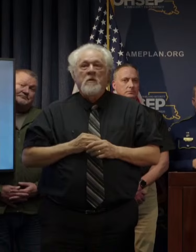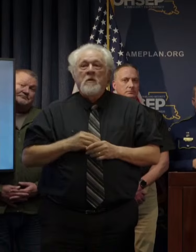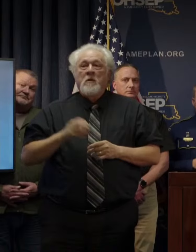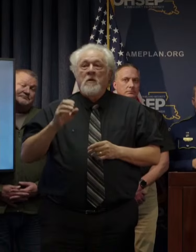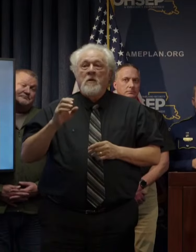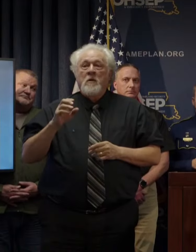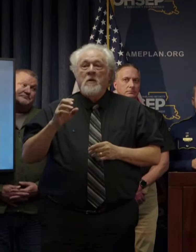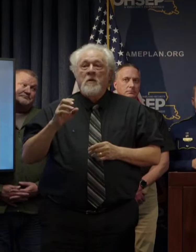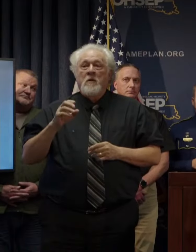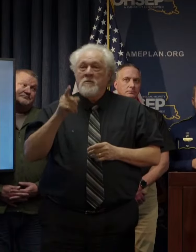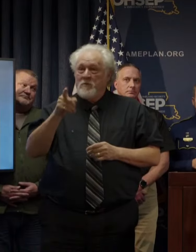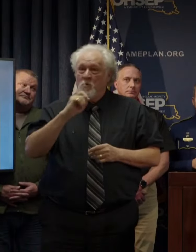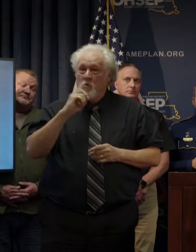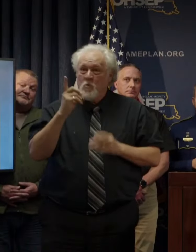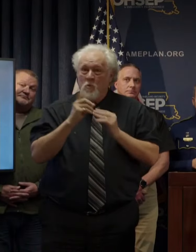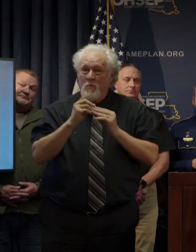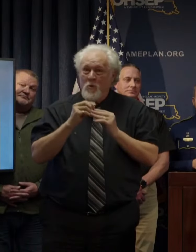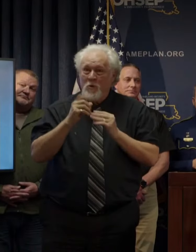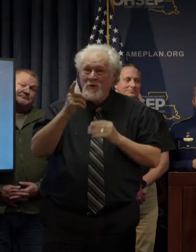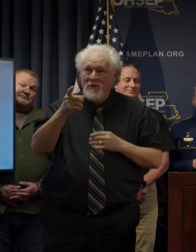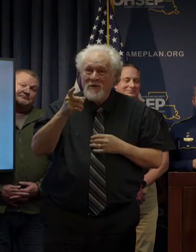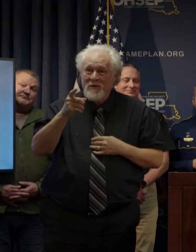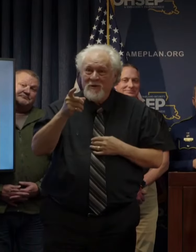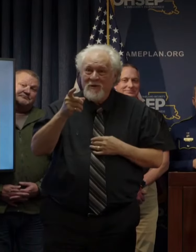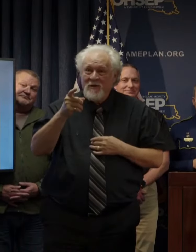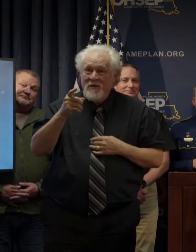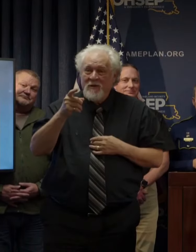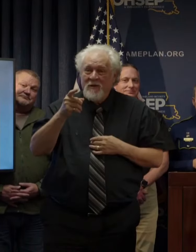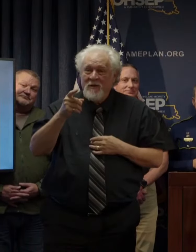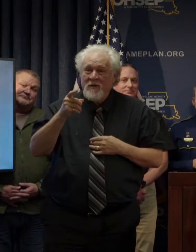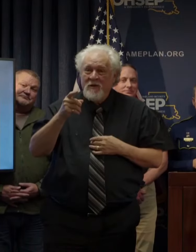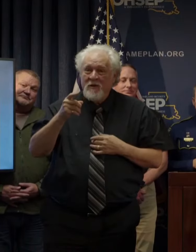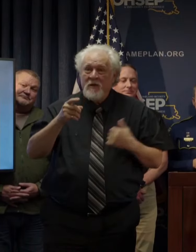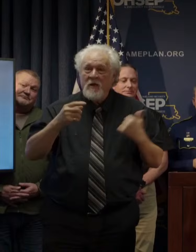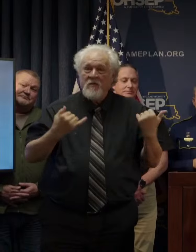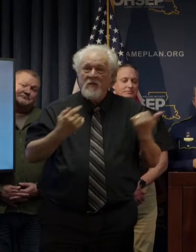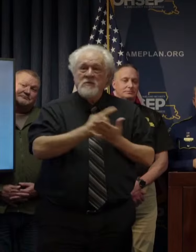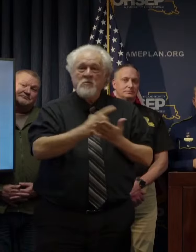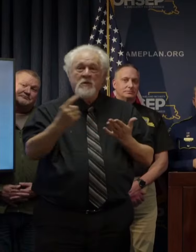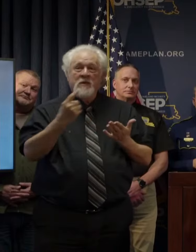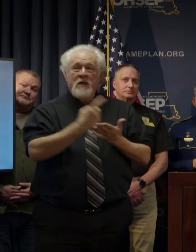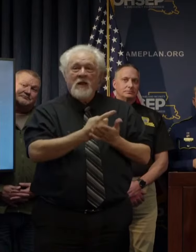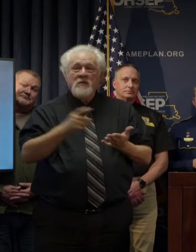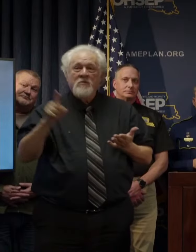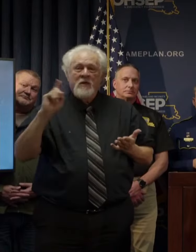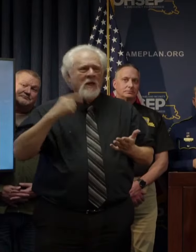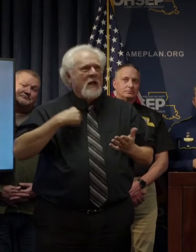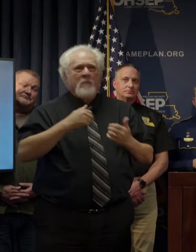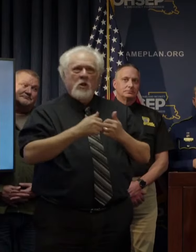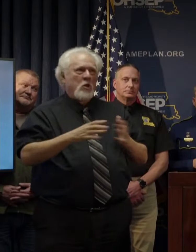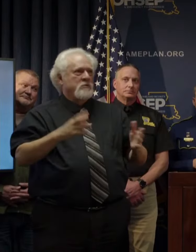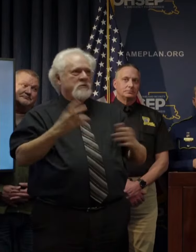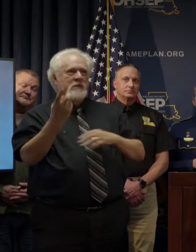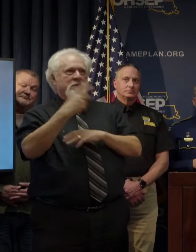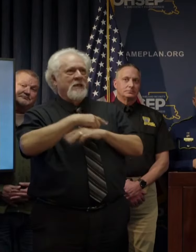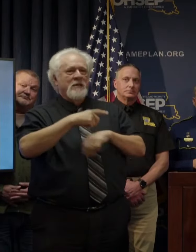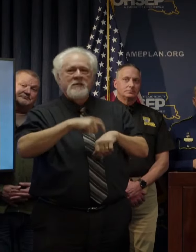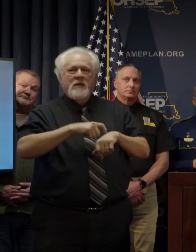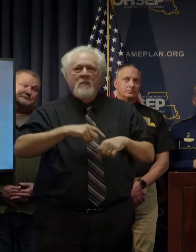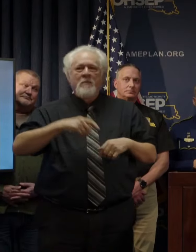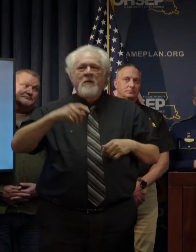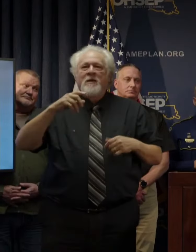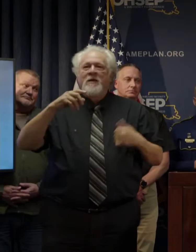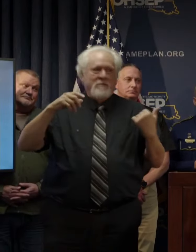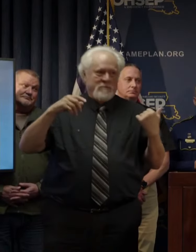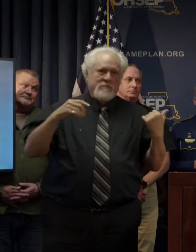Or, sure, one more. Governor, this week or maybe last week, I'm losing track of days, Speaker Johnson You